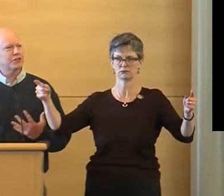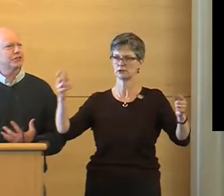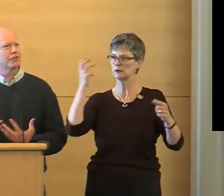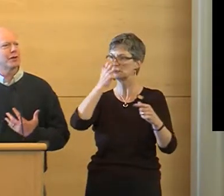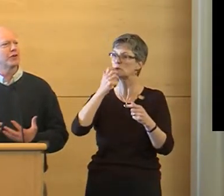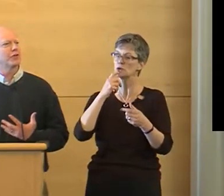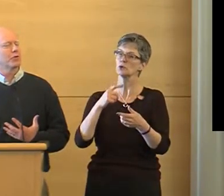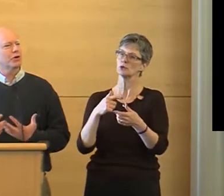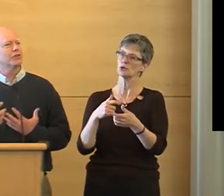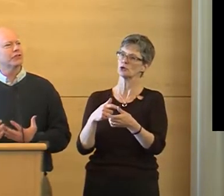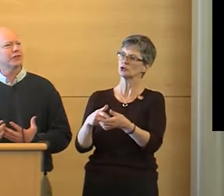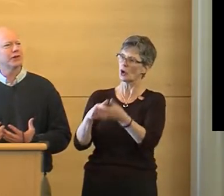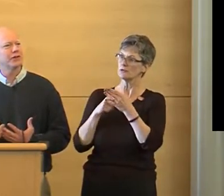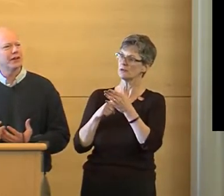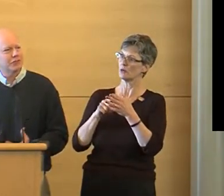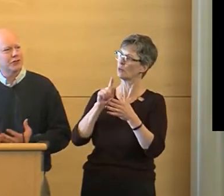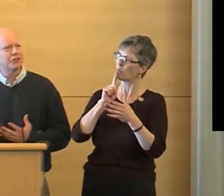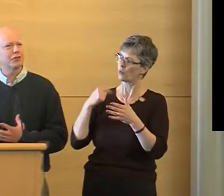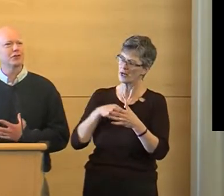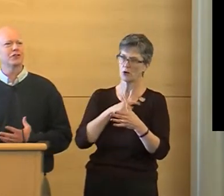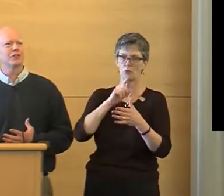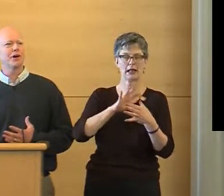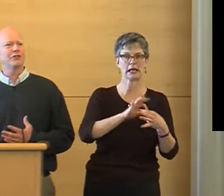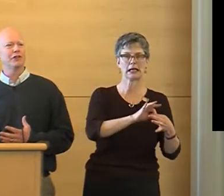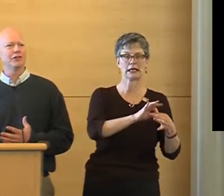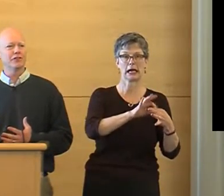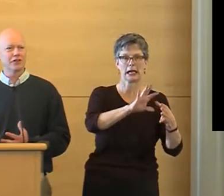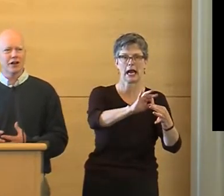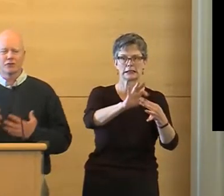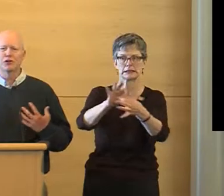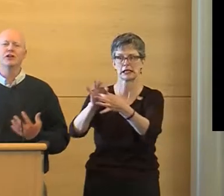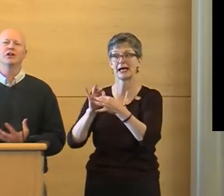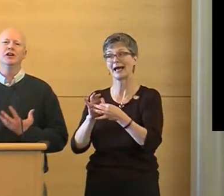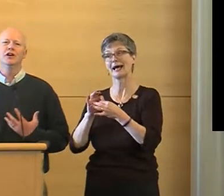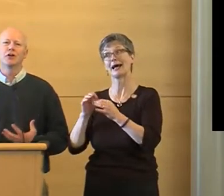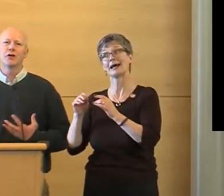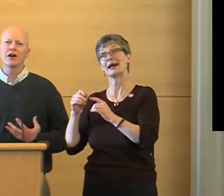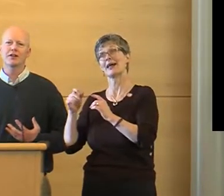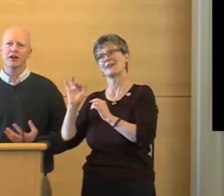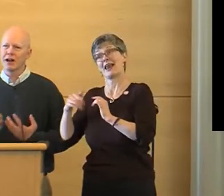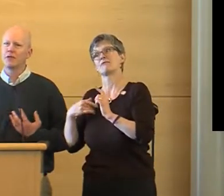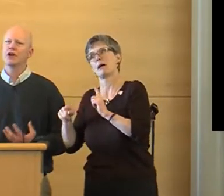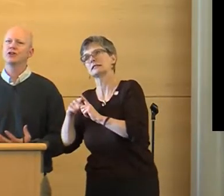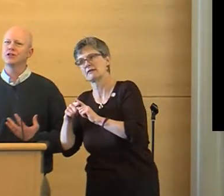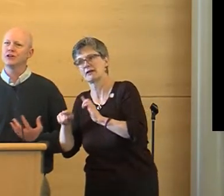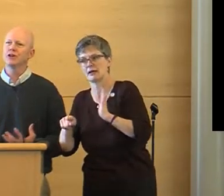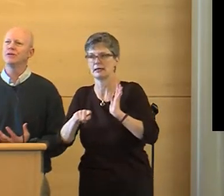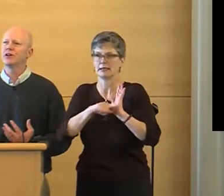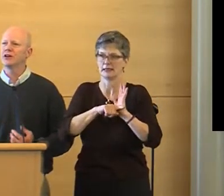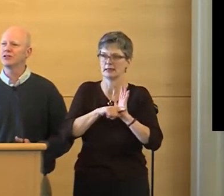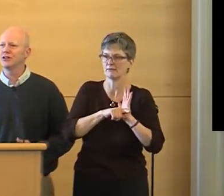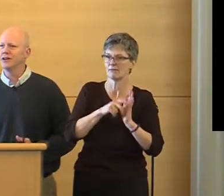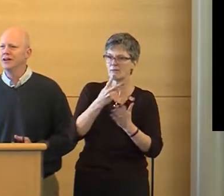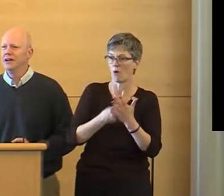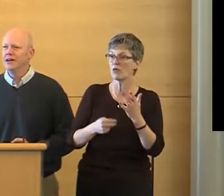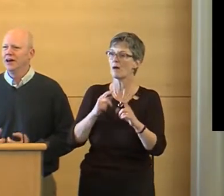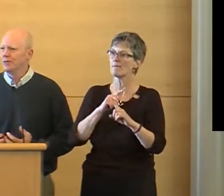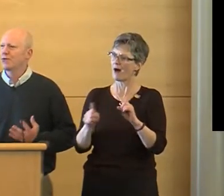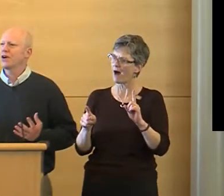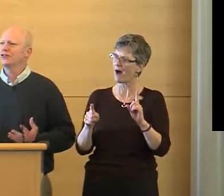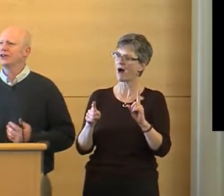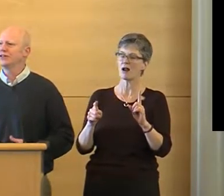billion active Facebook users. So those are huge numbers. And it just it makes me